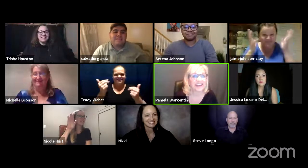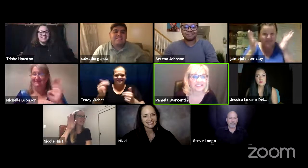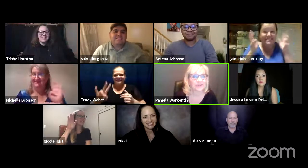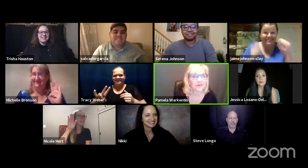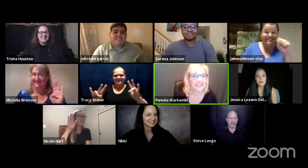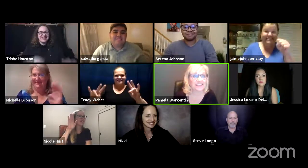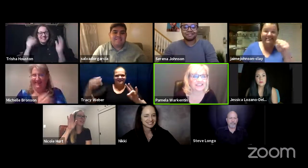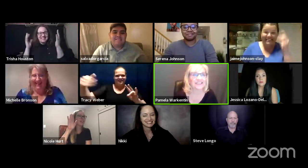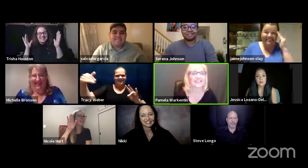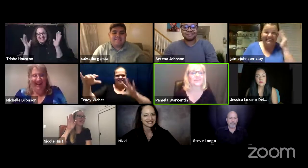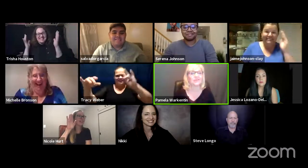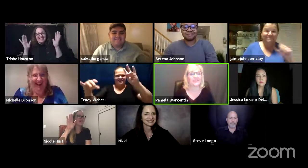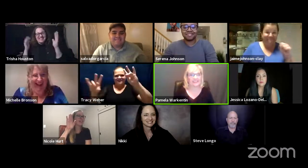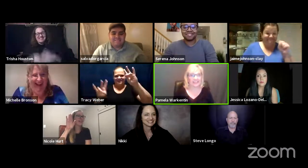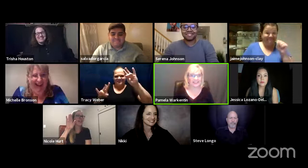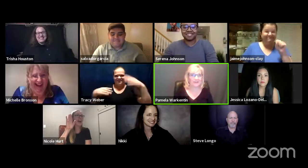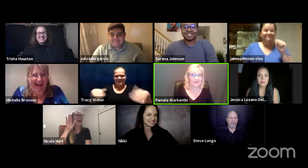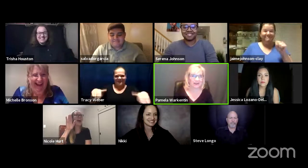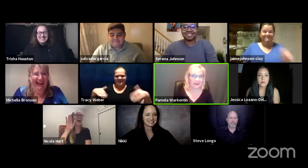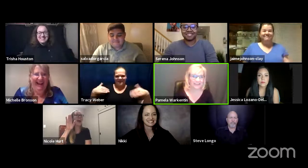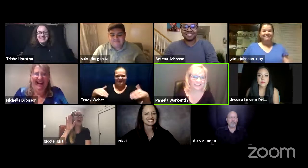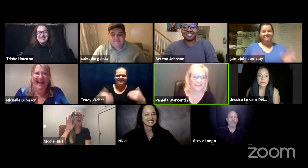Yes, craziness, a little craziness going on.